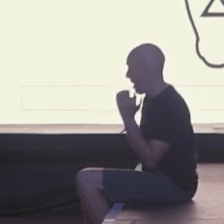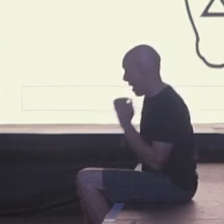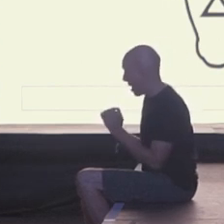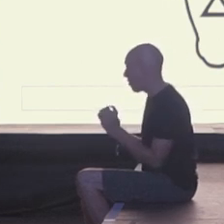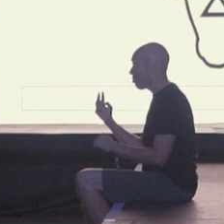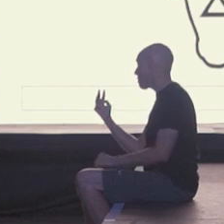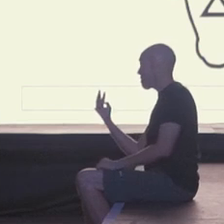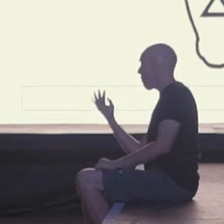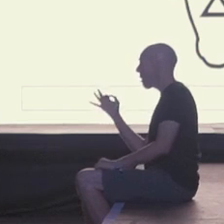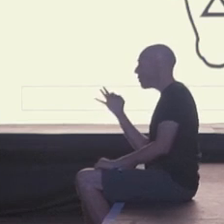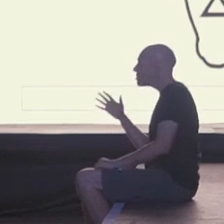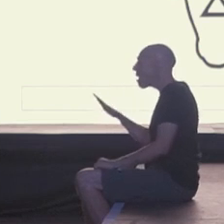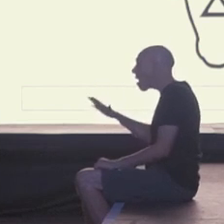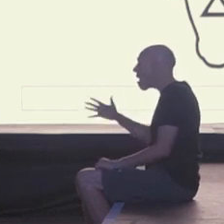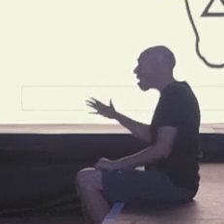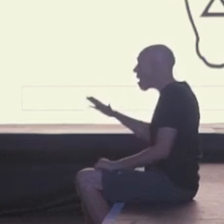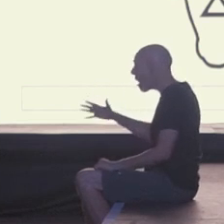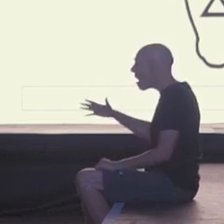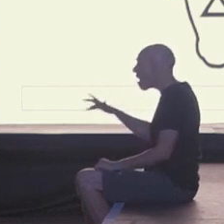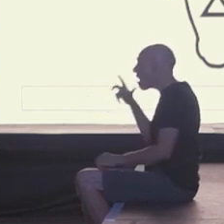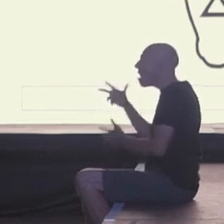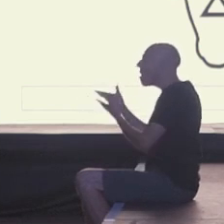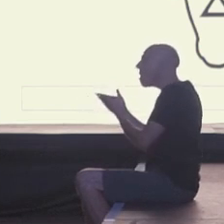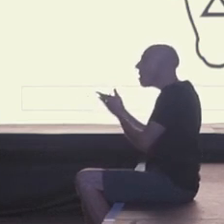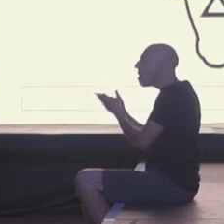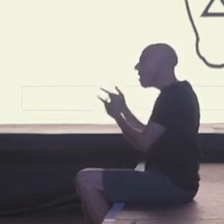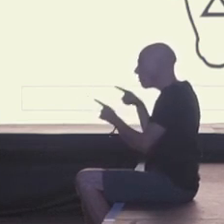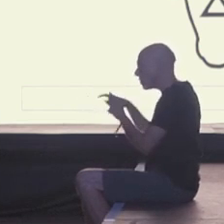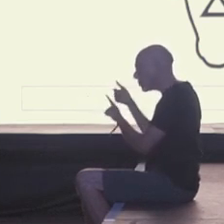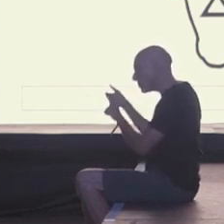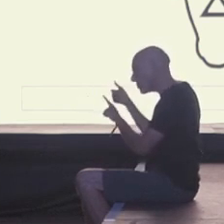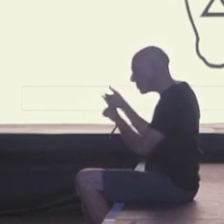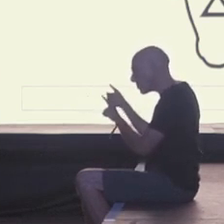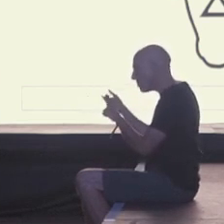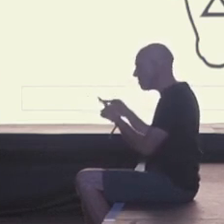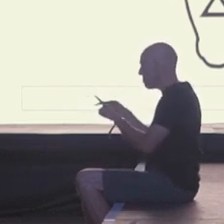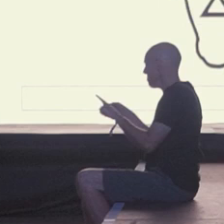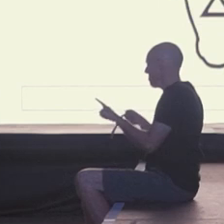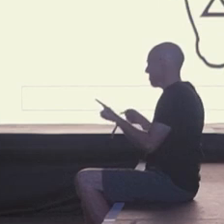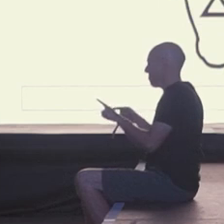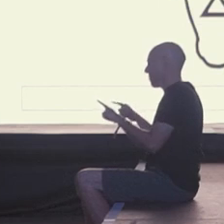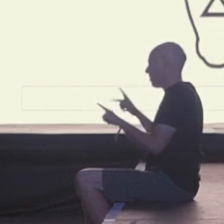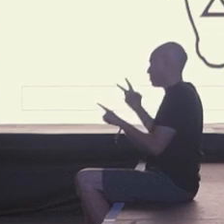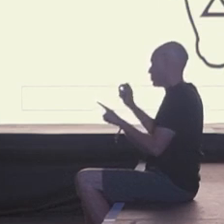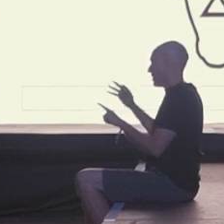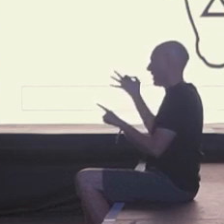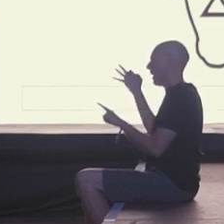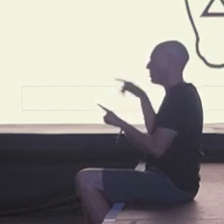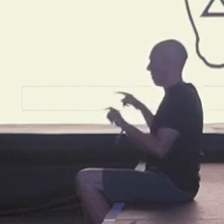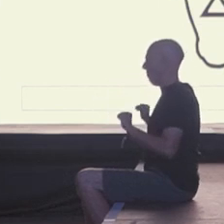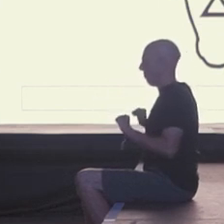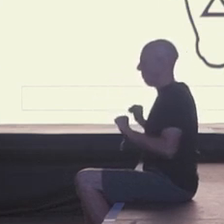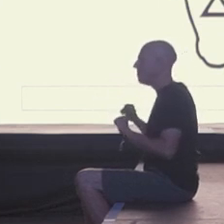4 councils who are like talking with ProVeg, trying to confirm it. And there's about maybe 20 other councils working on it.